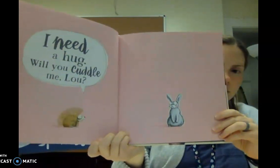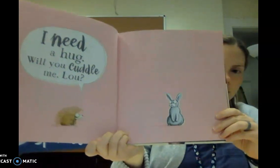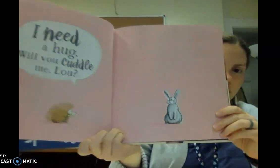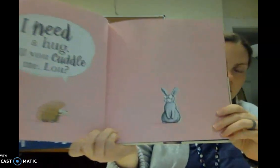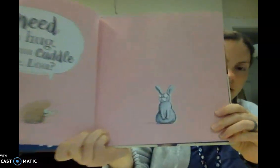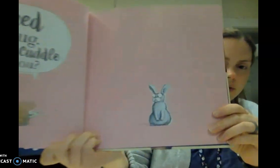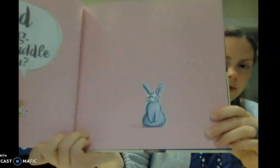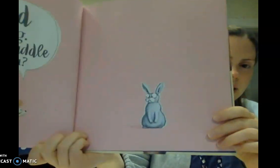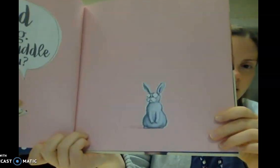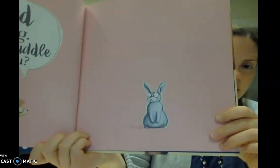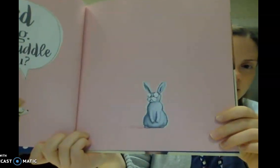Do you think Lou's going to cuddle him?